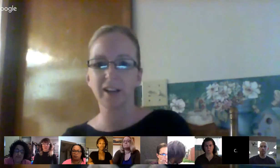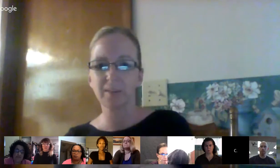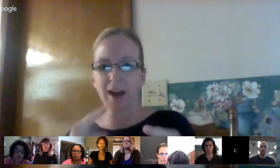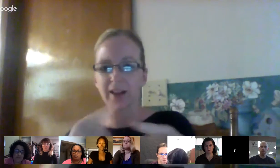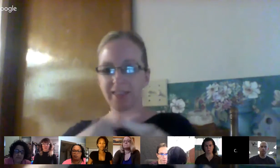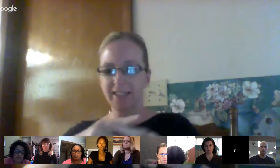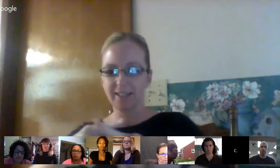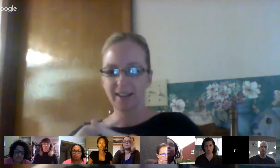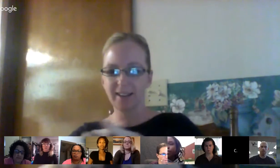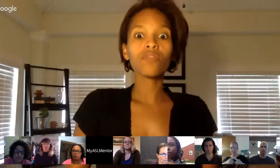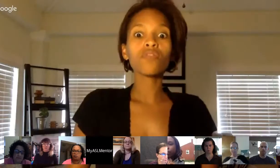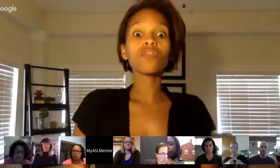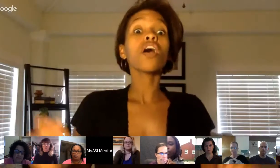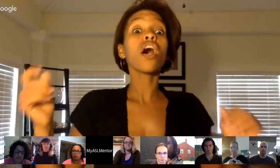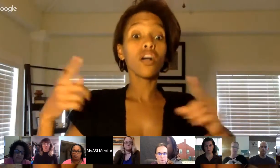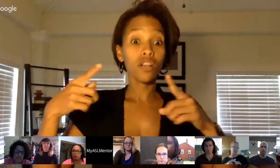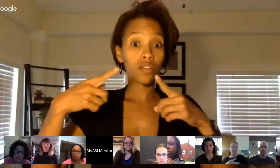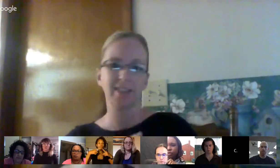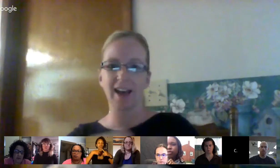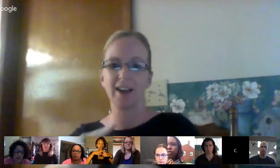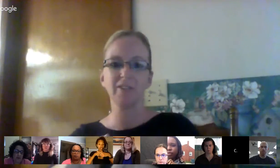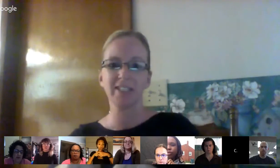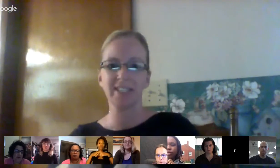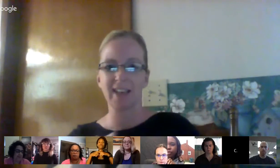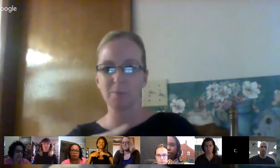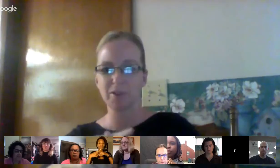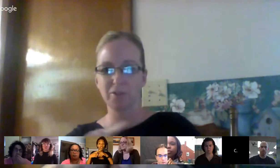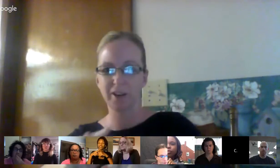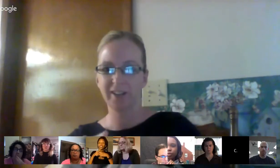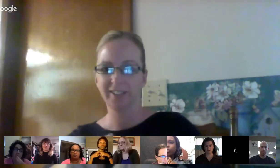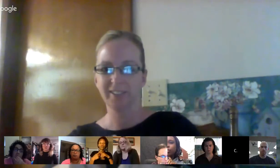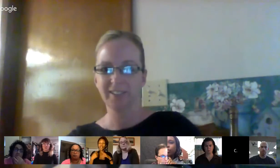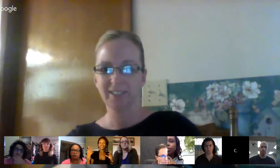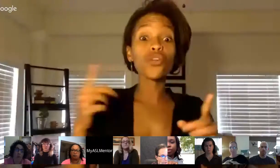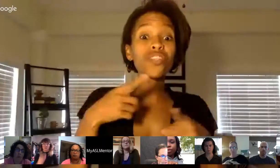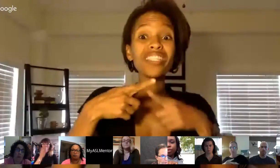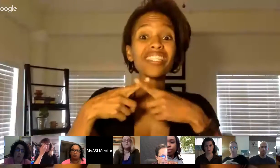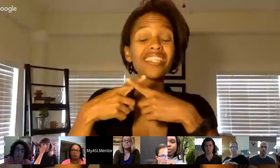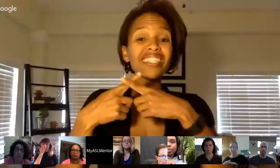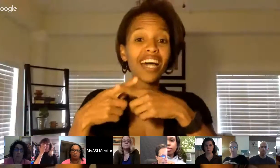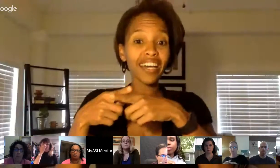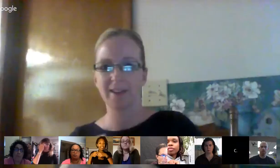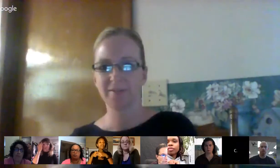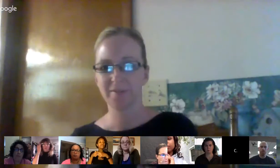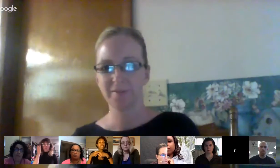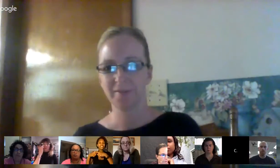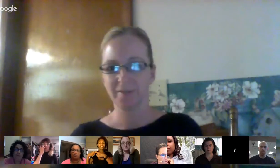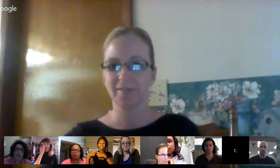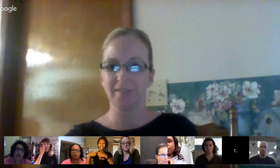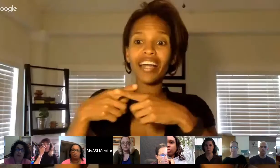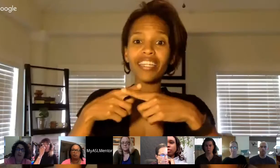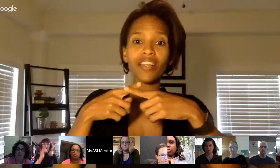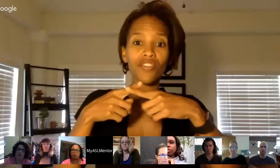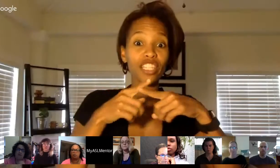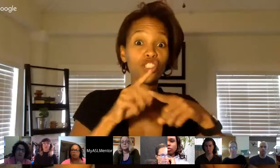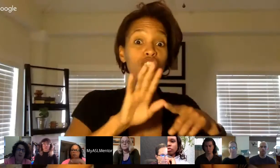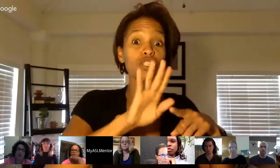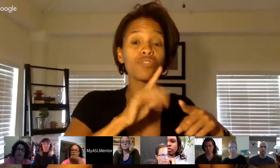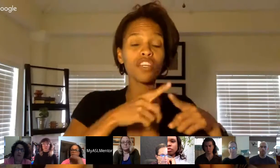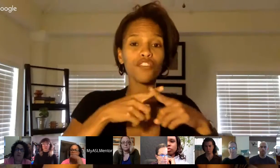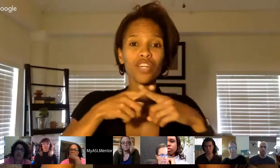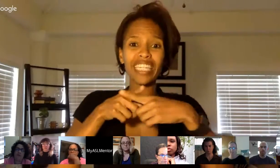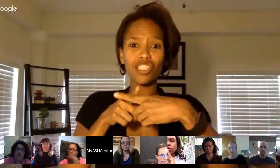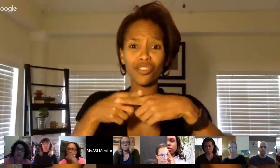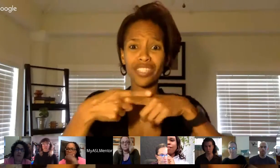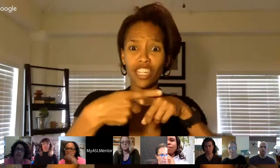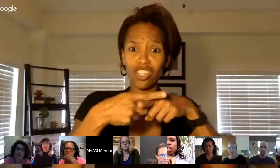talking about this sign, I don't know what that, I've never seen that before. Right, so this is the sign that she's